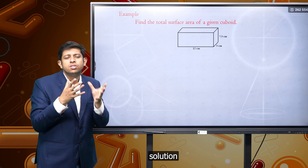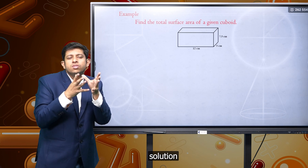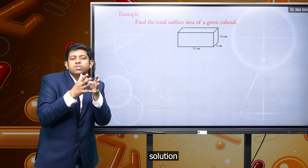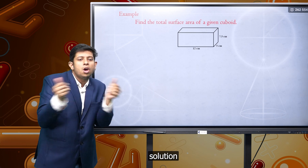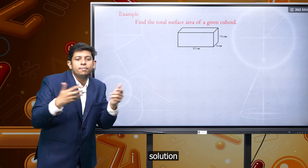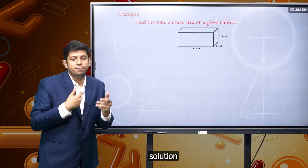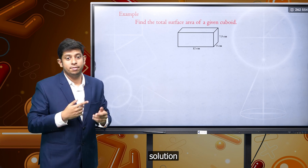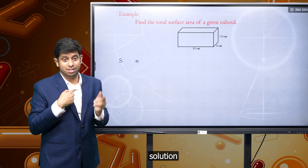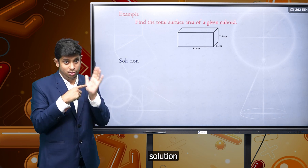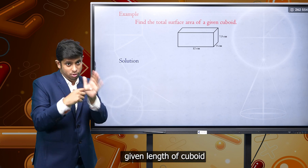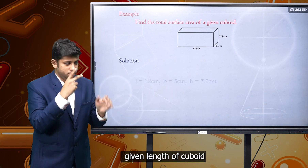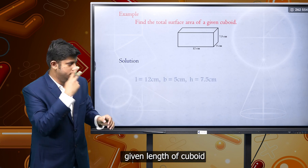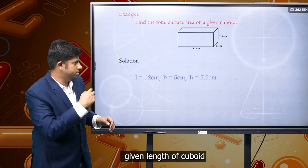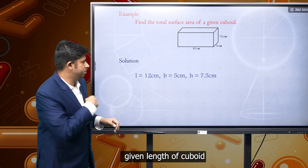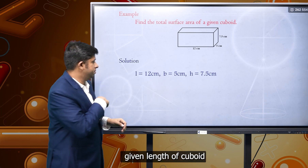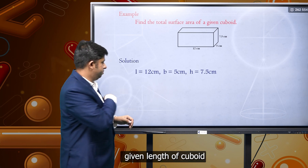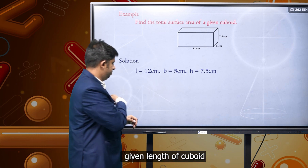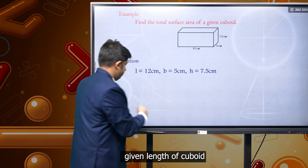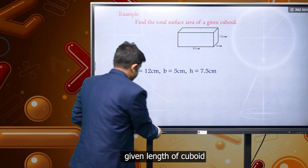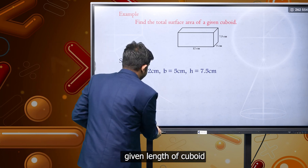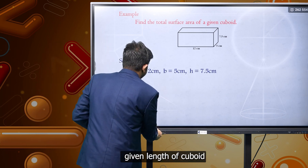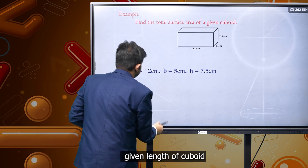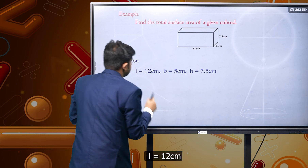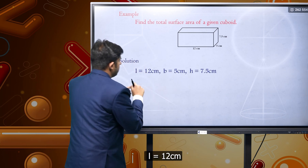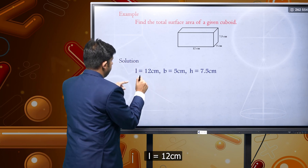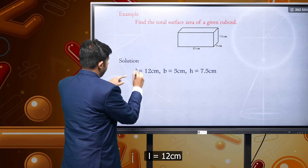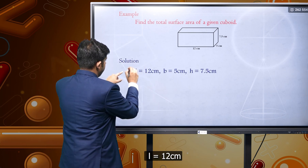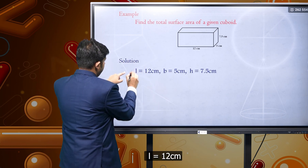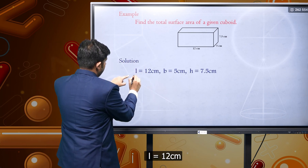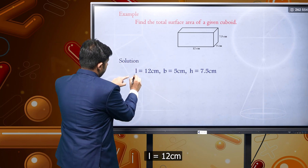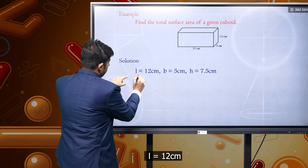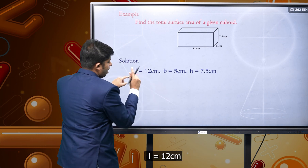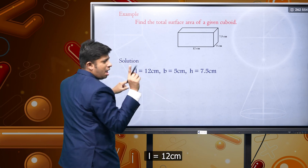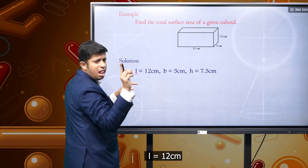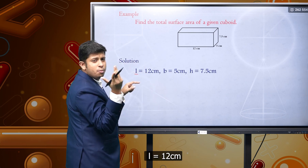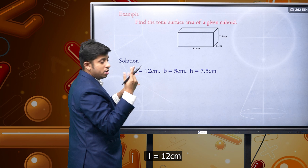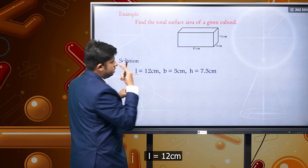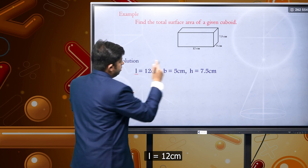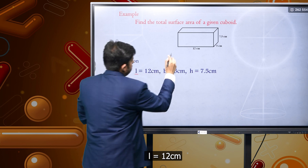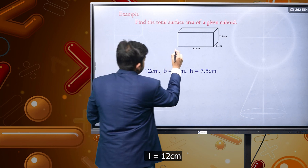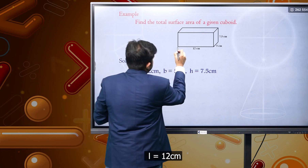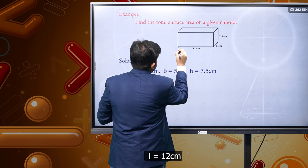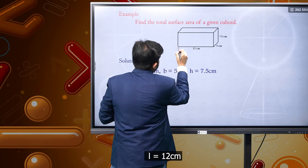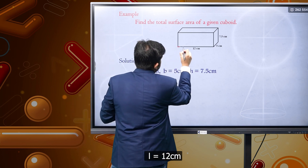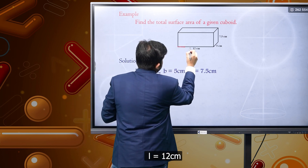Solution. Given length of cuboid L is equal to 12 cm.